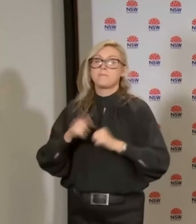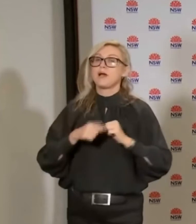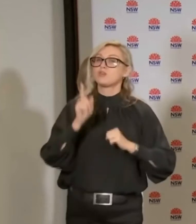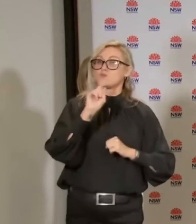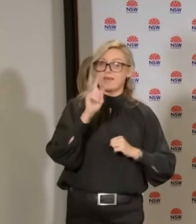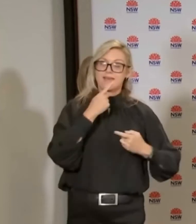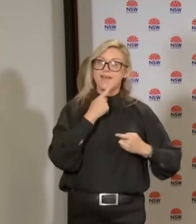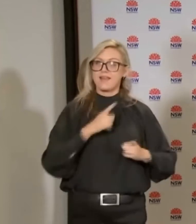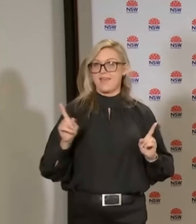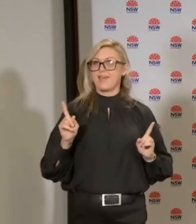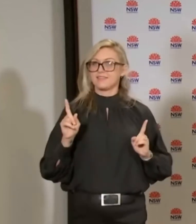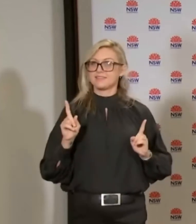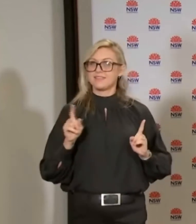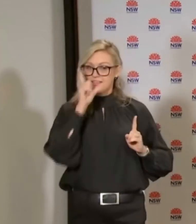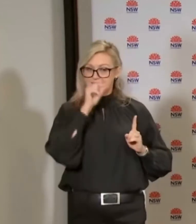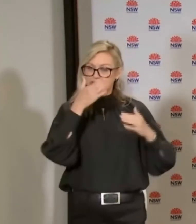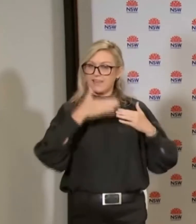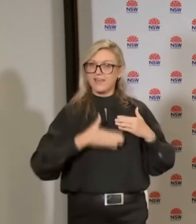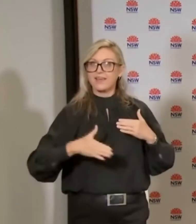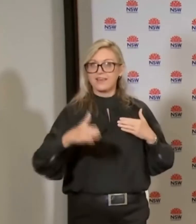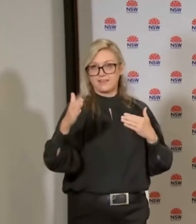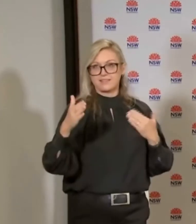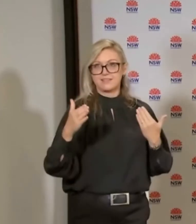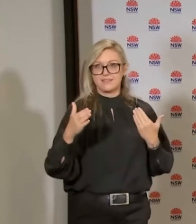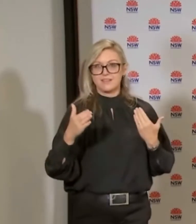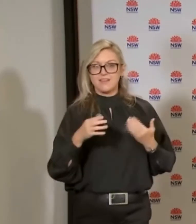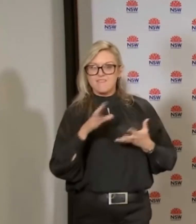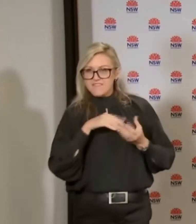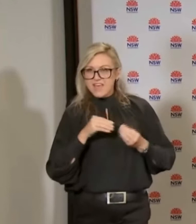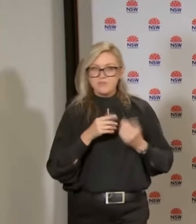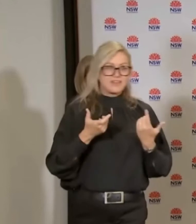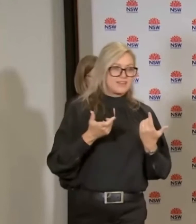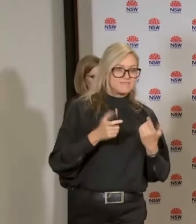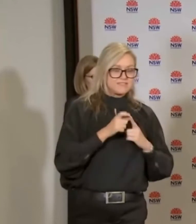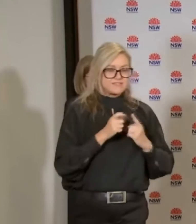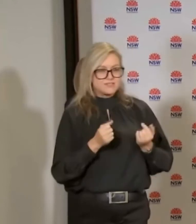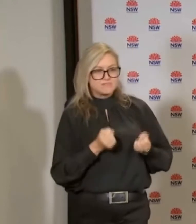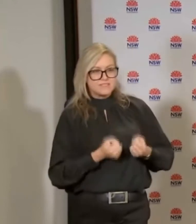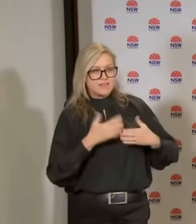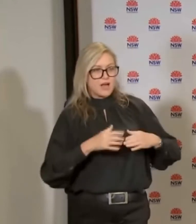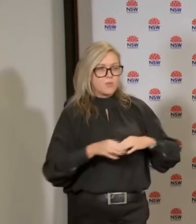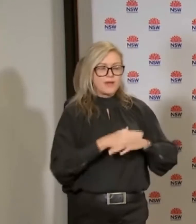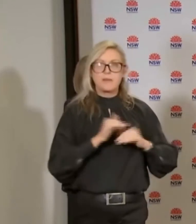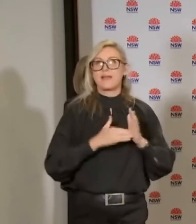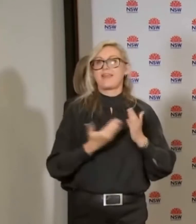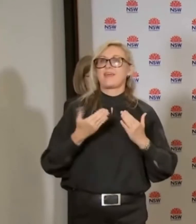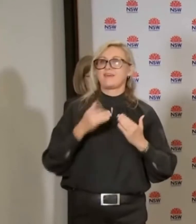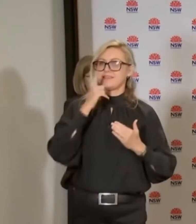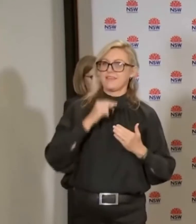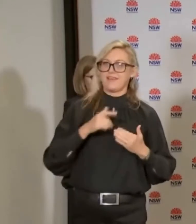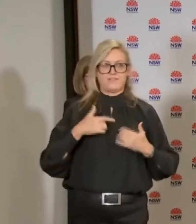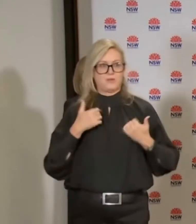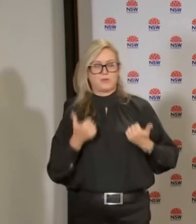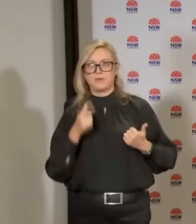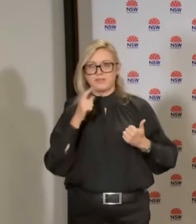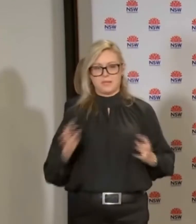ensure that those events that many people have made enormous sacrifices, families right across our state, can enjoy, get together and celebrate their wedding. It's